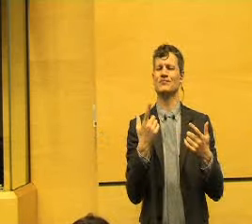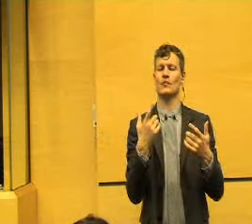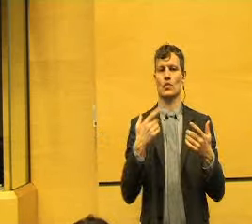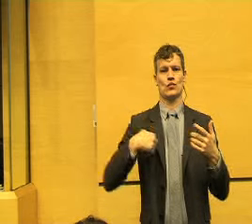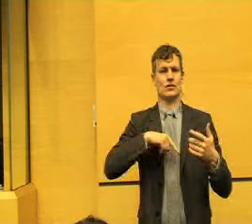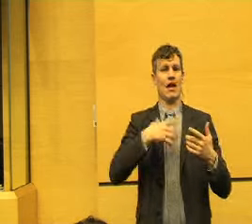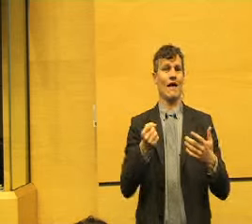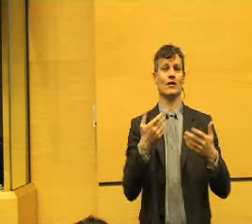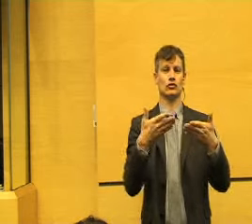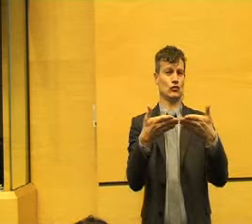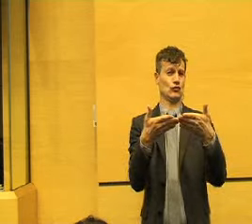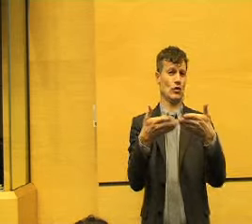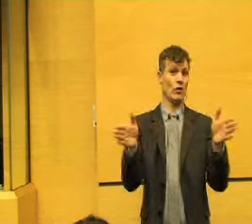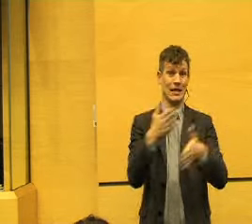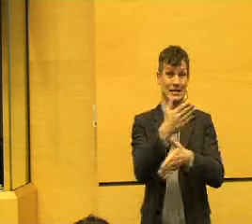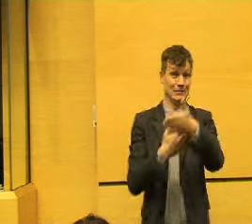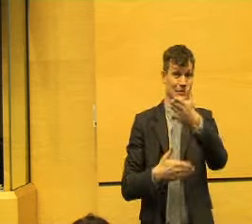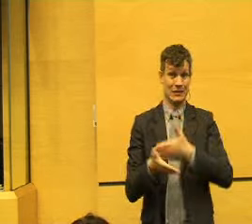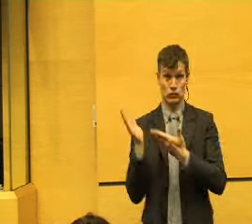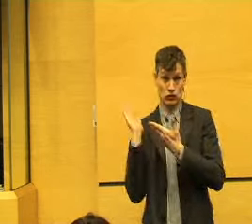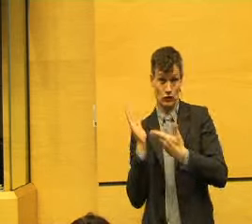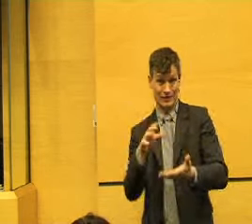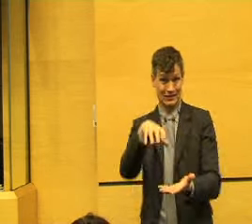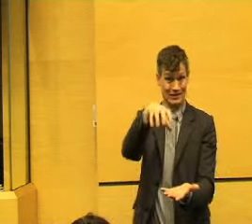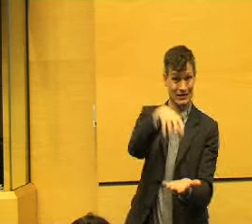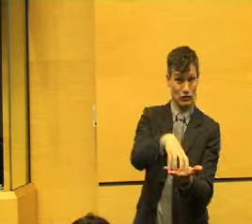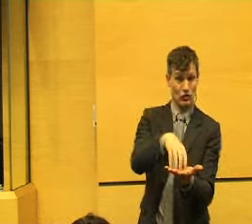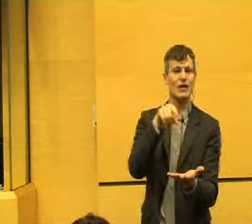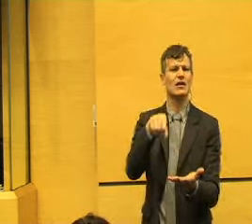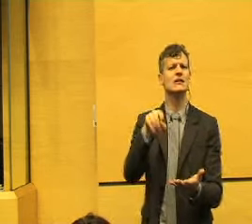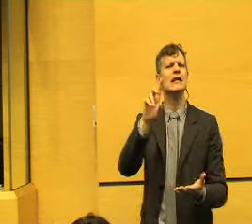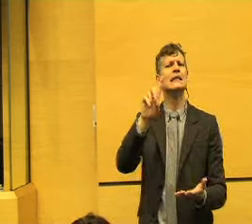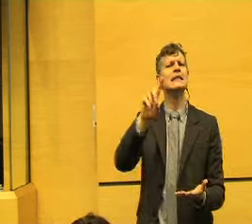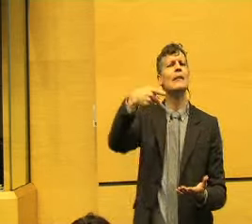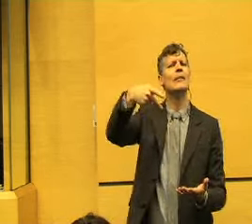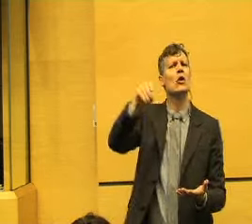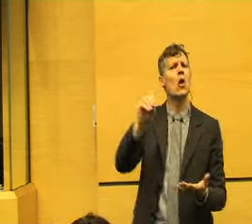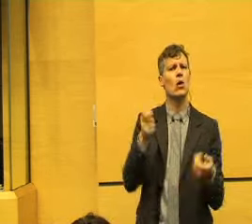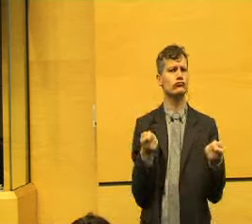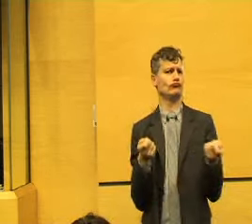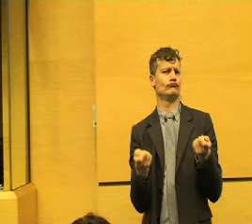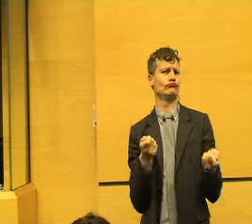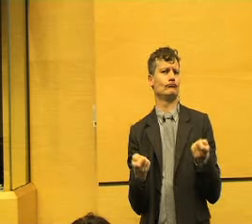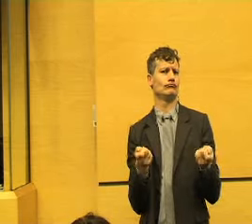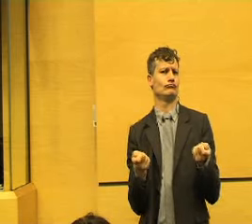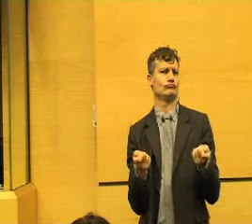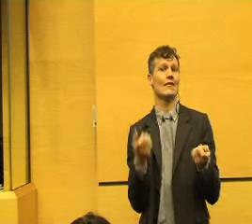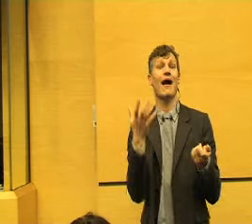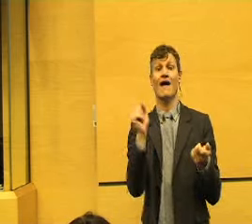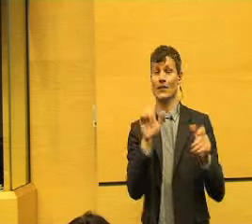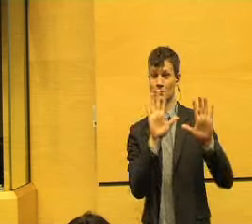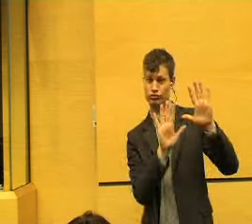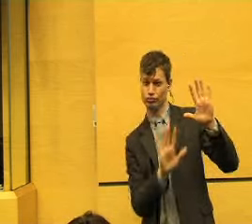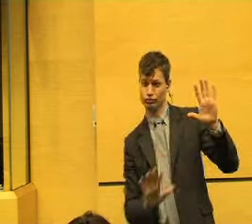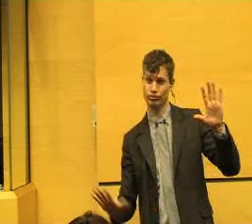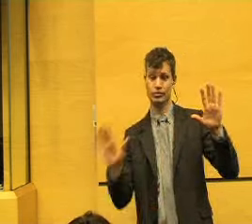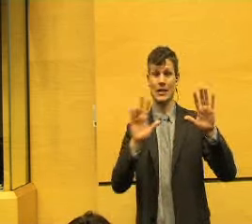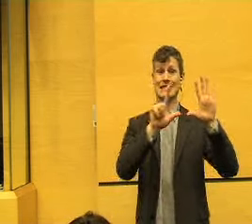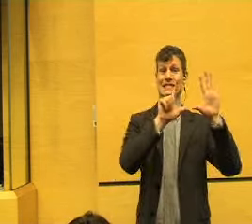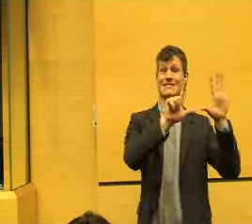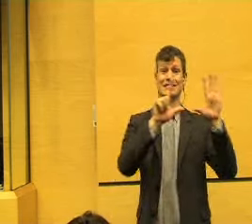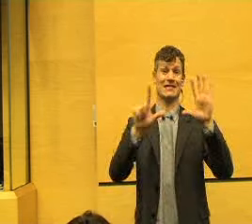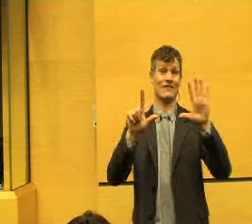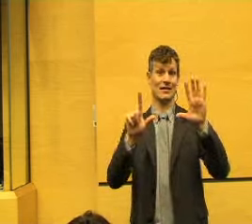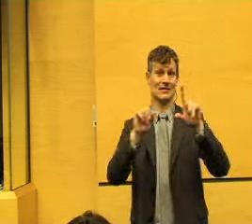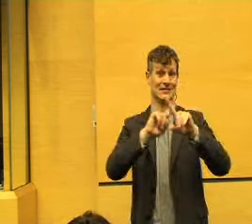DPO and the Provincial Disability Service Center in all 77 provinces run by the